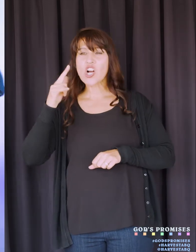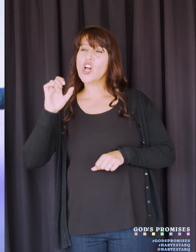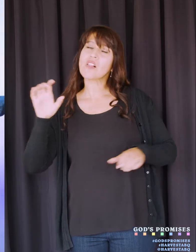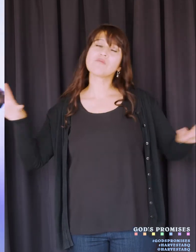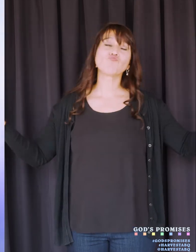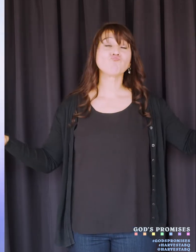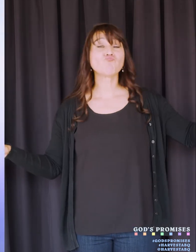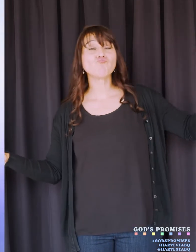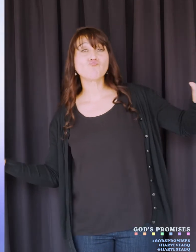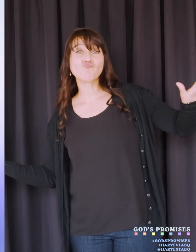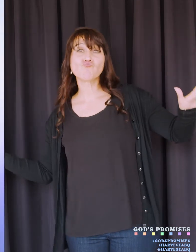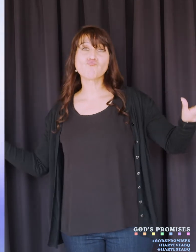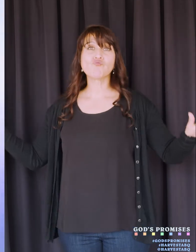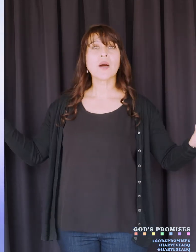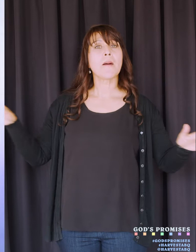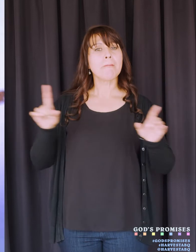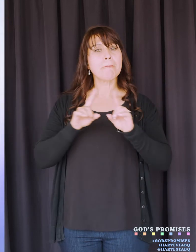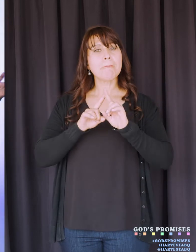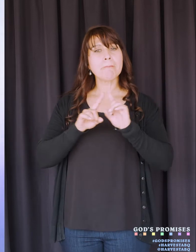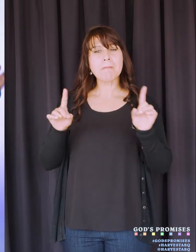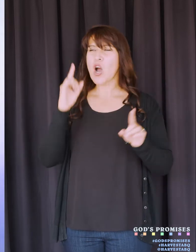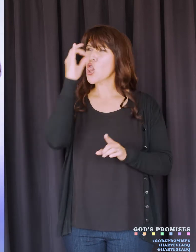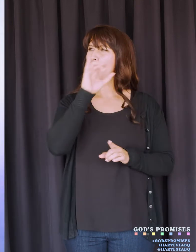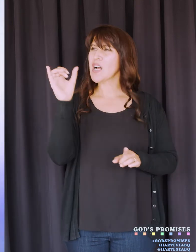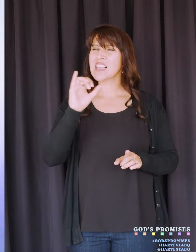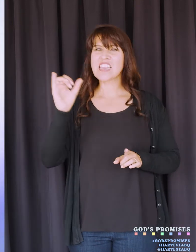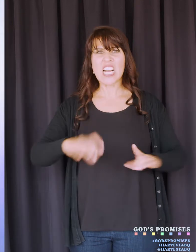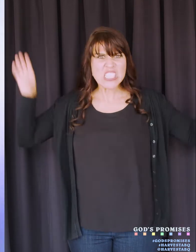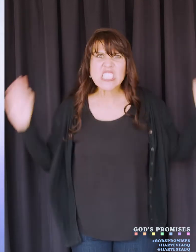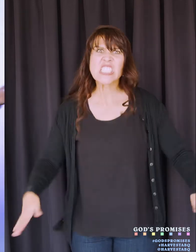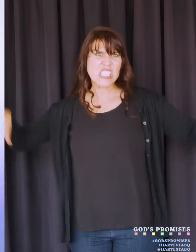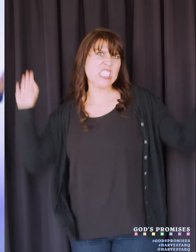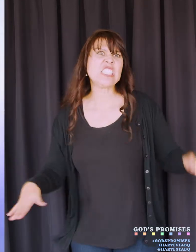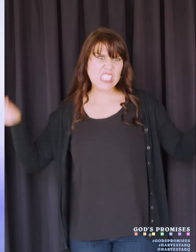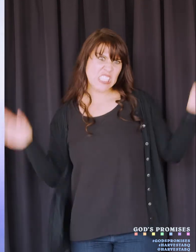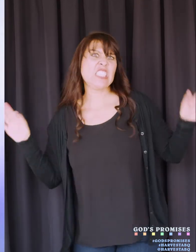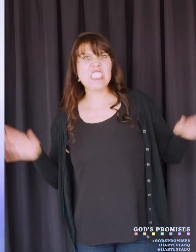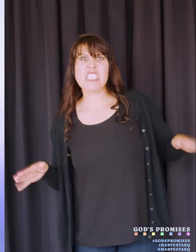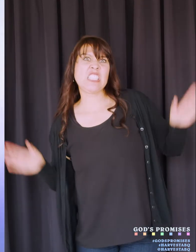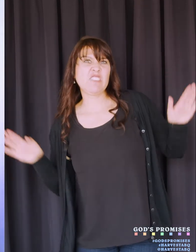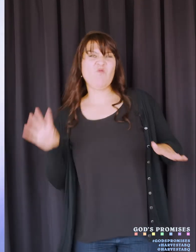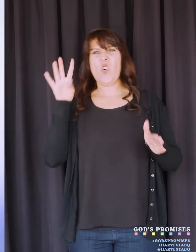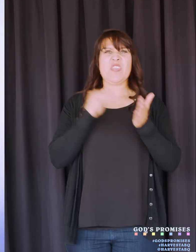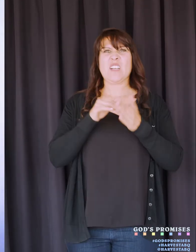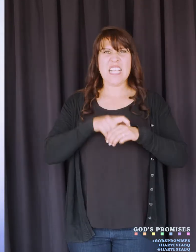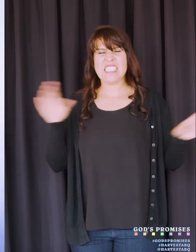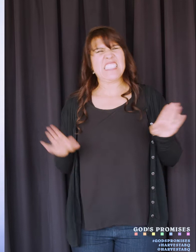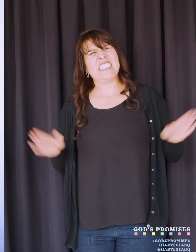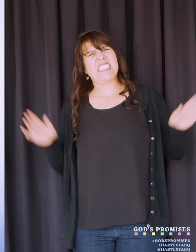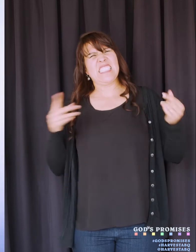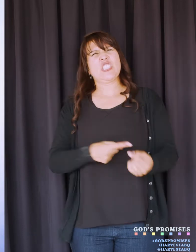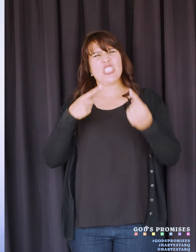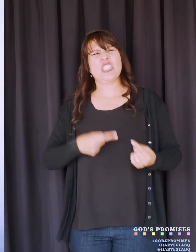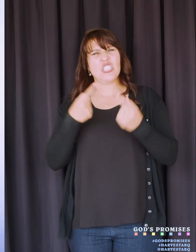effortlessly gliding in the sky, but instead we look like flapping our wings 700 times, 4,000 times. We're trying so